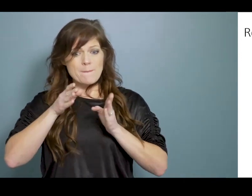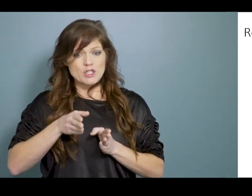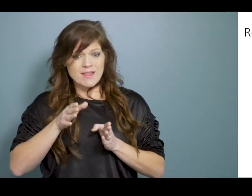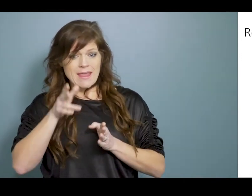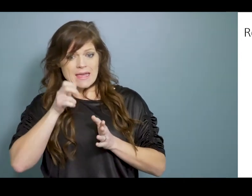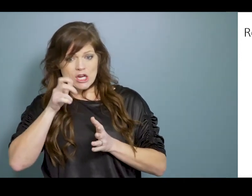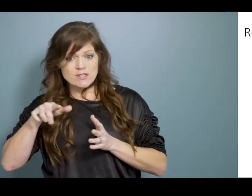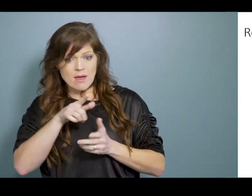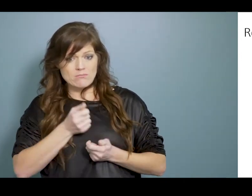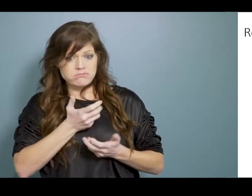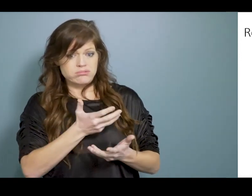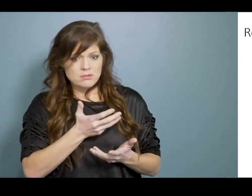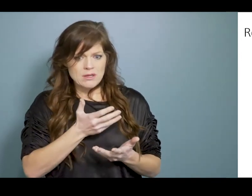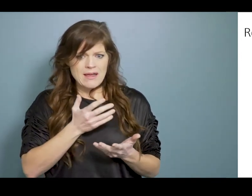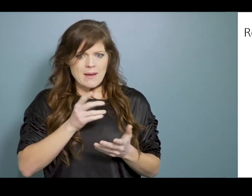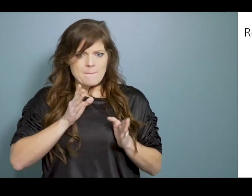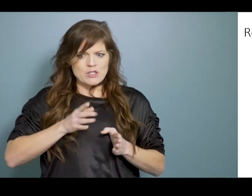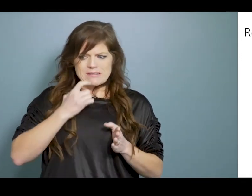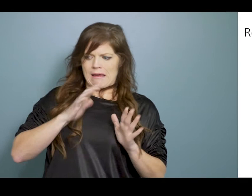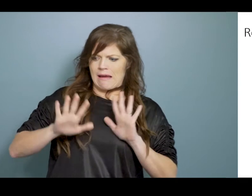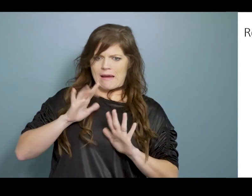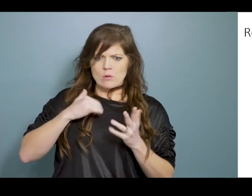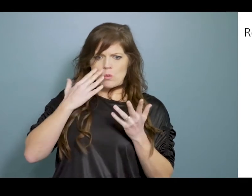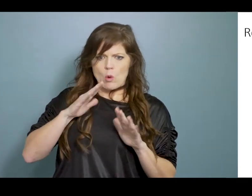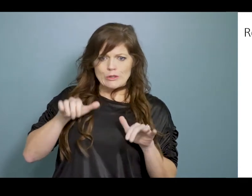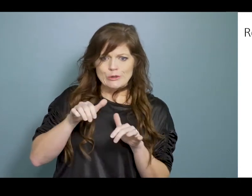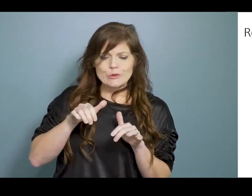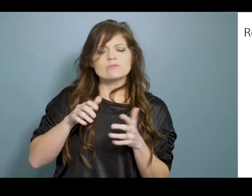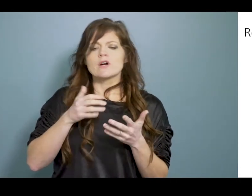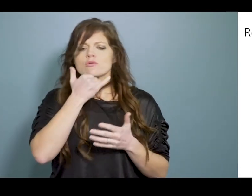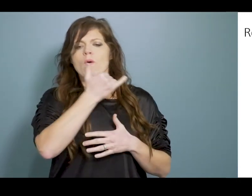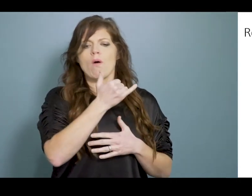call them. They will help you kind of navigate that.